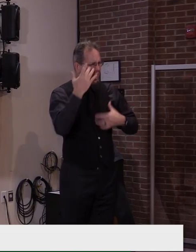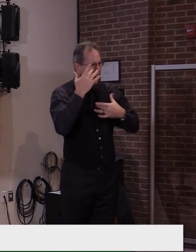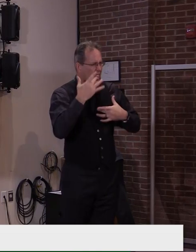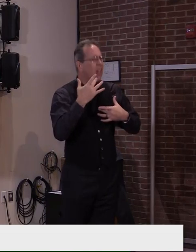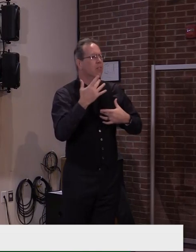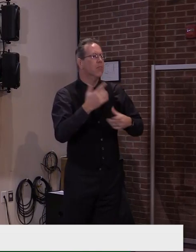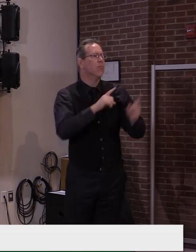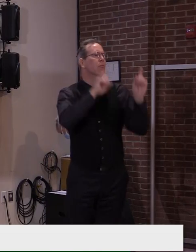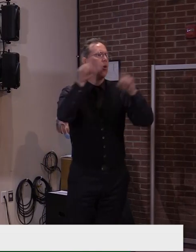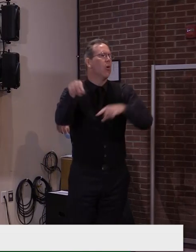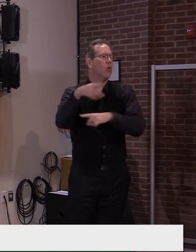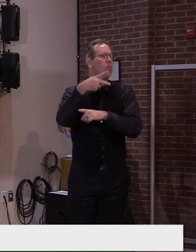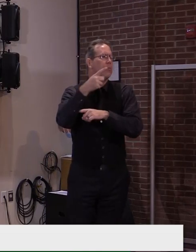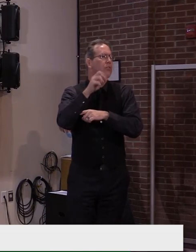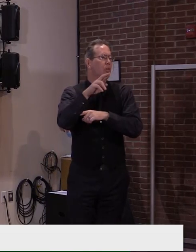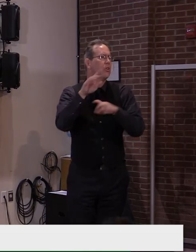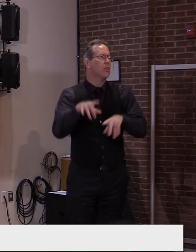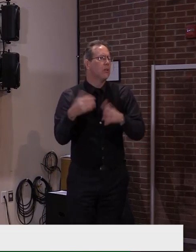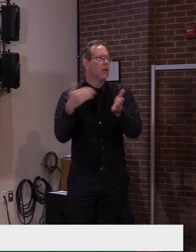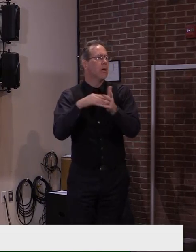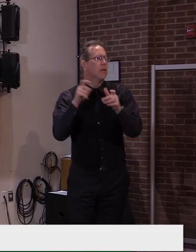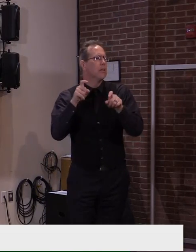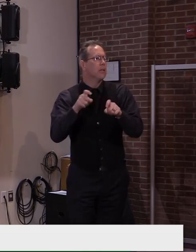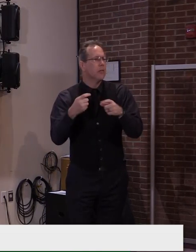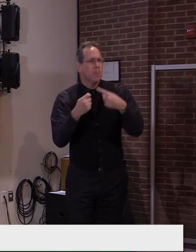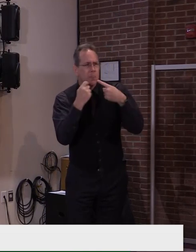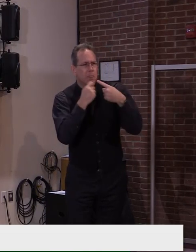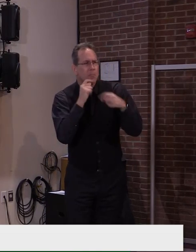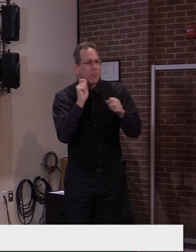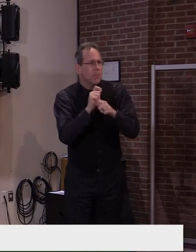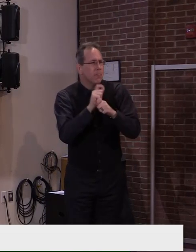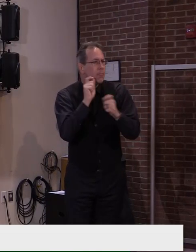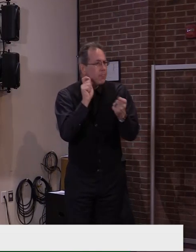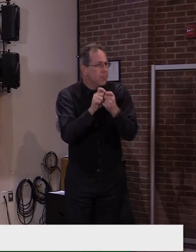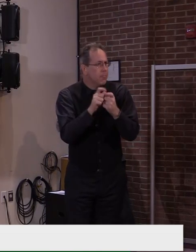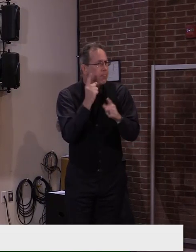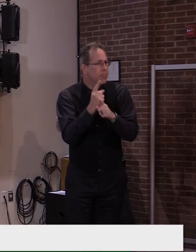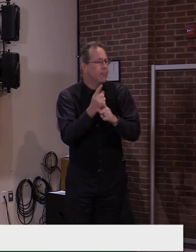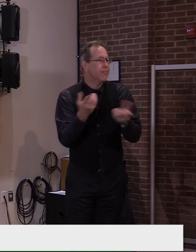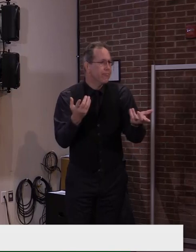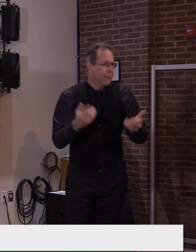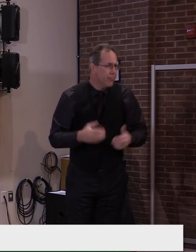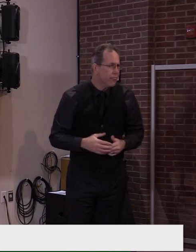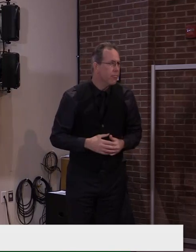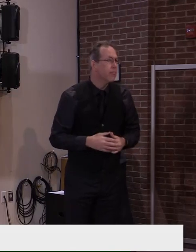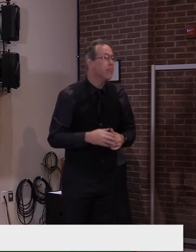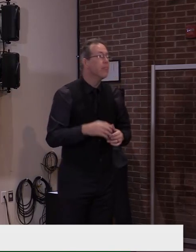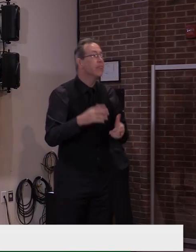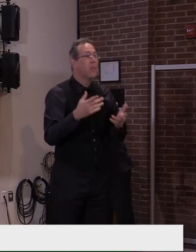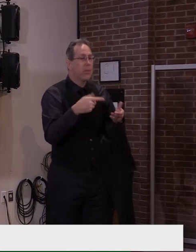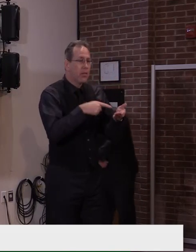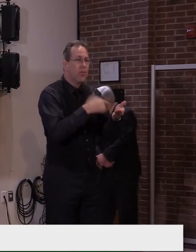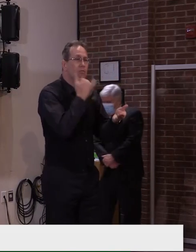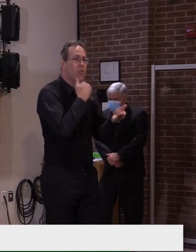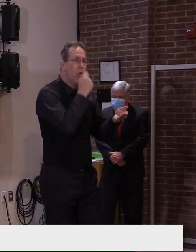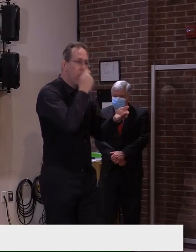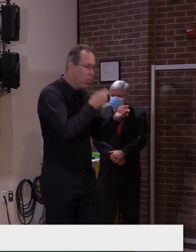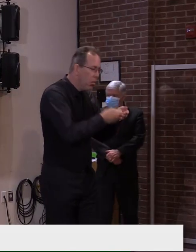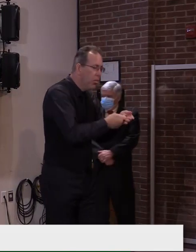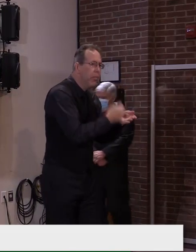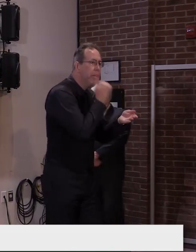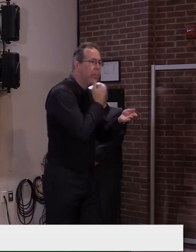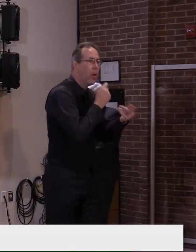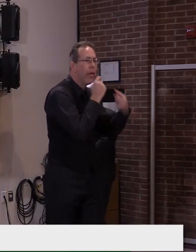your home negative test is truly negative or if actually it was a false negative because it wasn't as sensitive